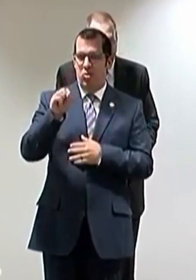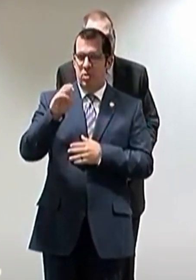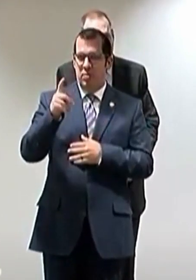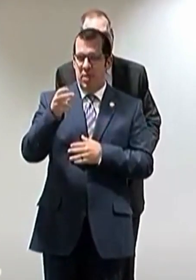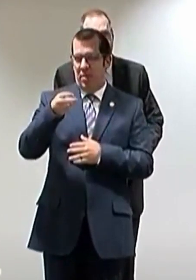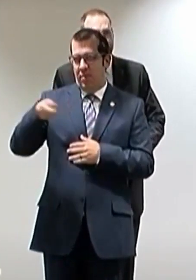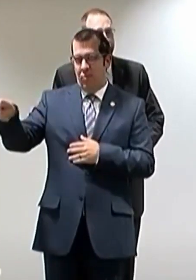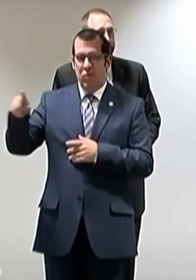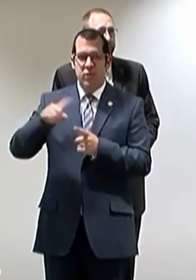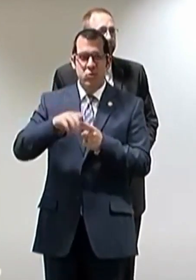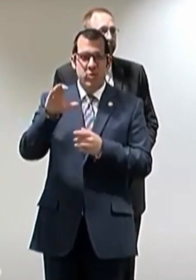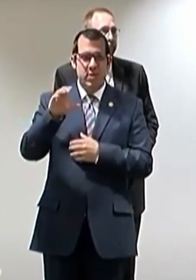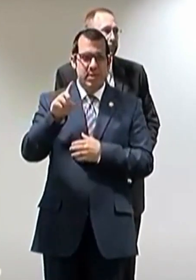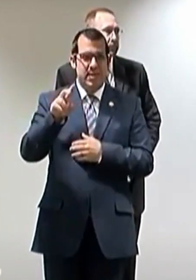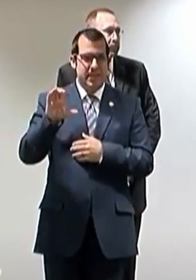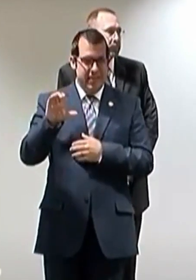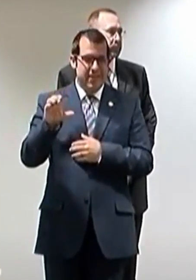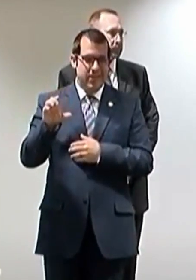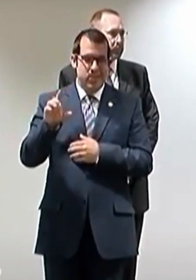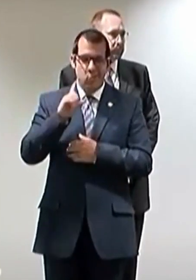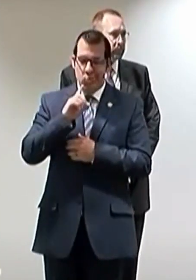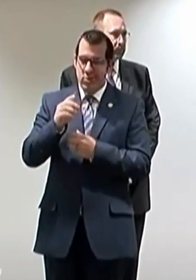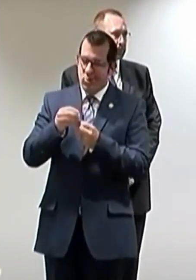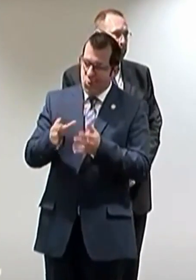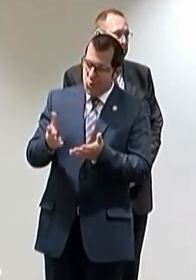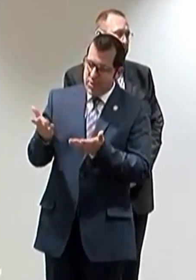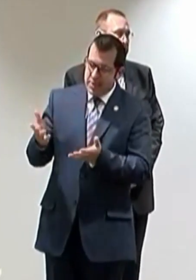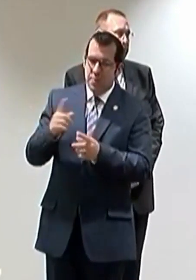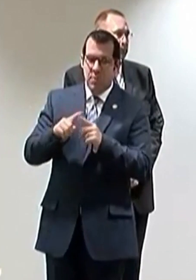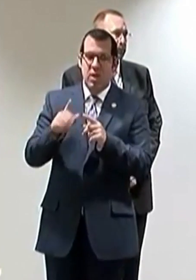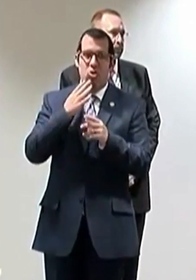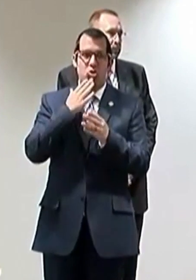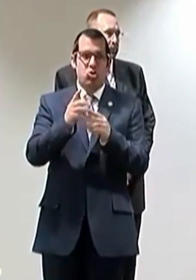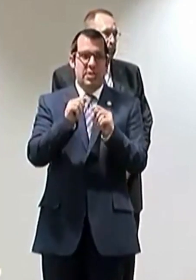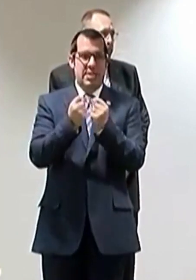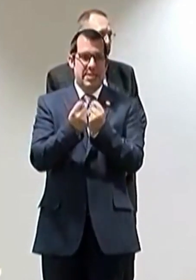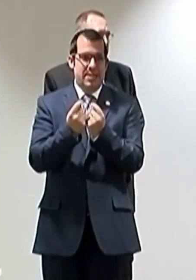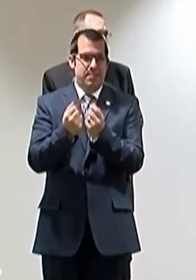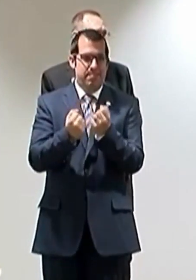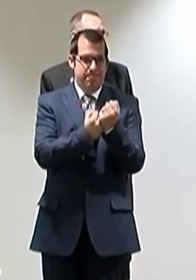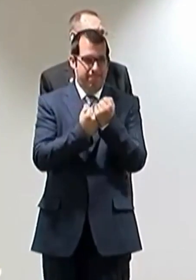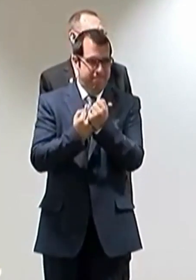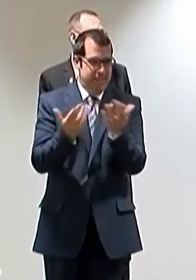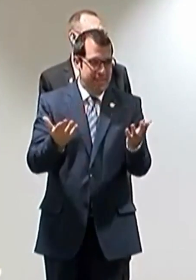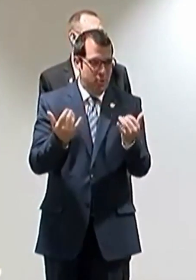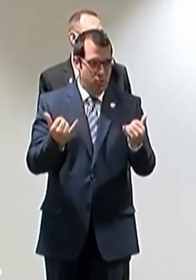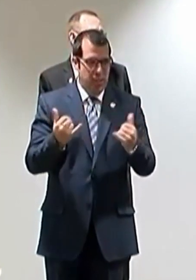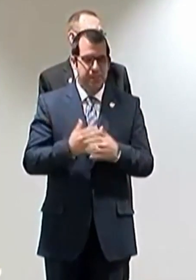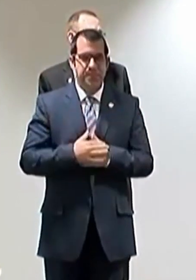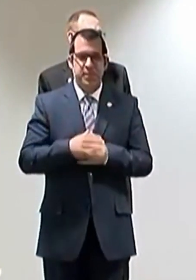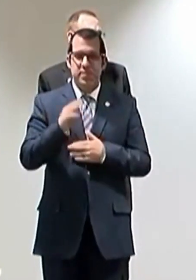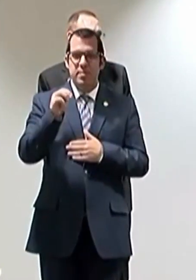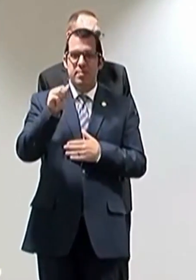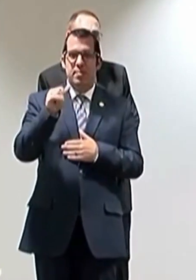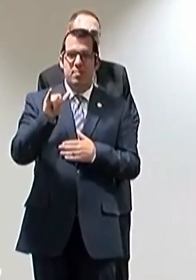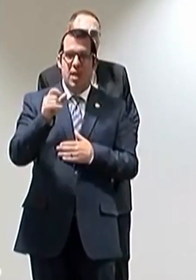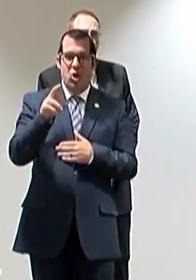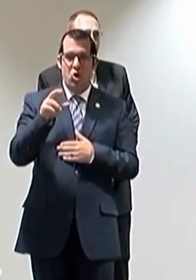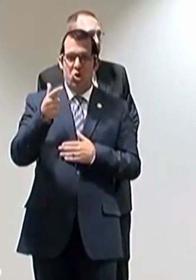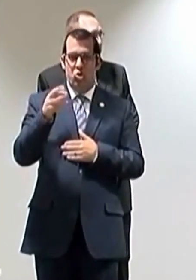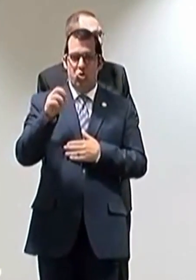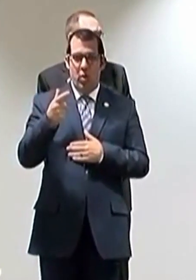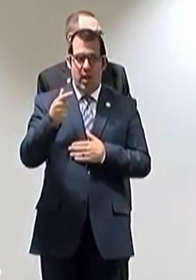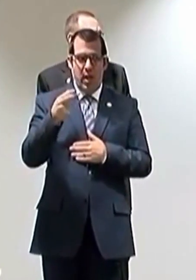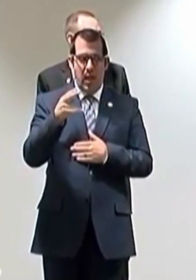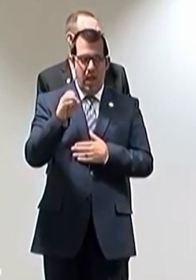We'll be losing him, but we've got a good team effort here today. And Mayor Greg Hines, I want to thank you for